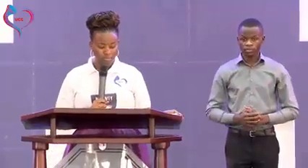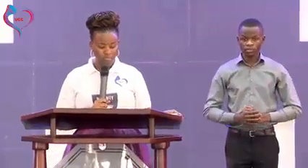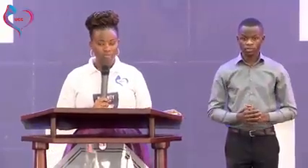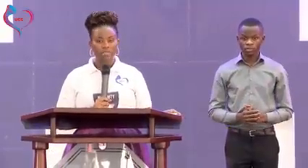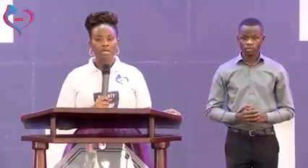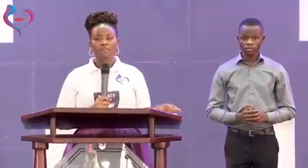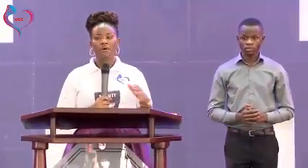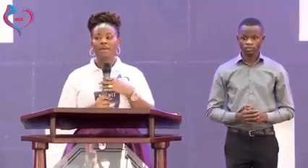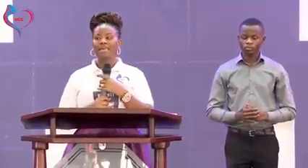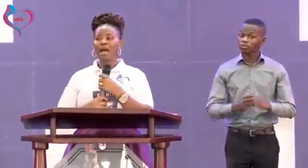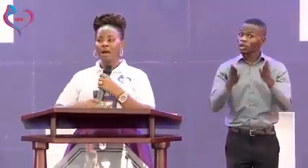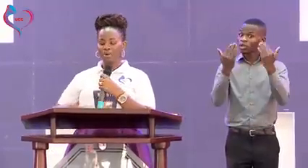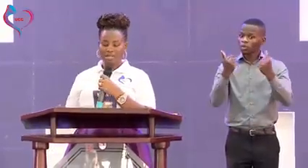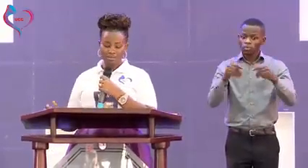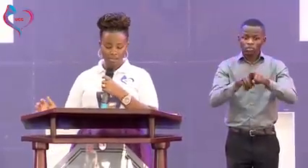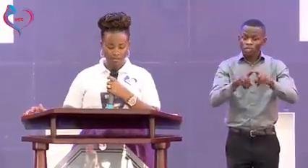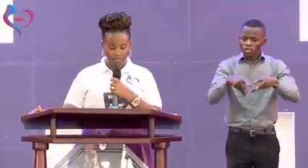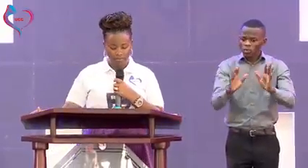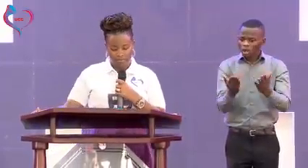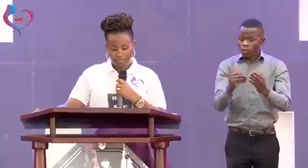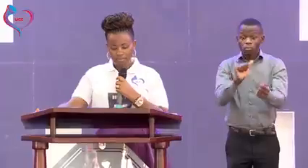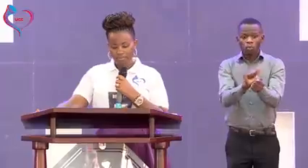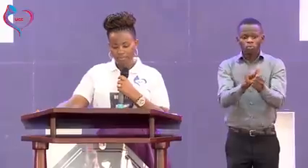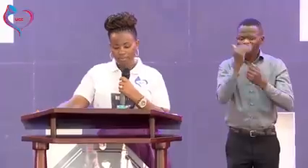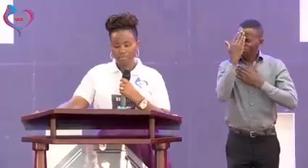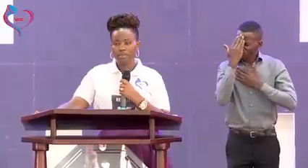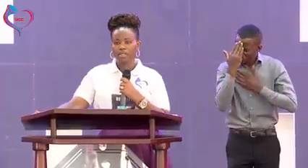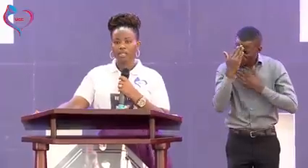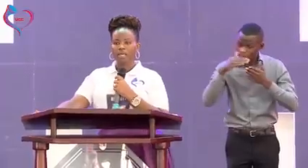way he humbled himself.